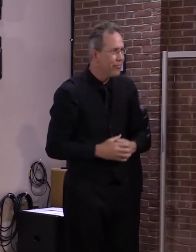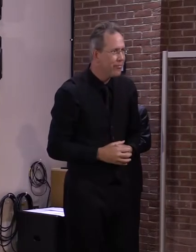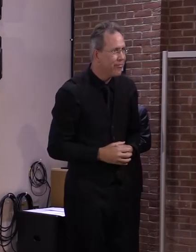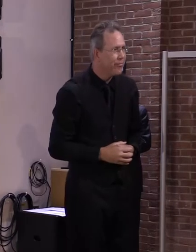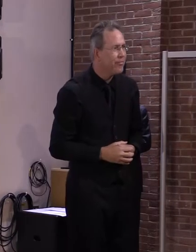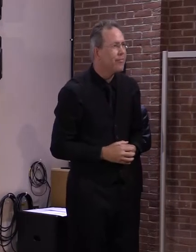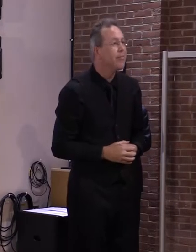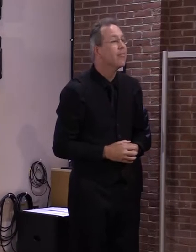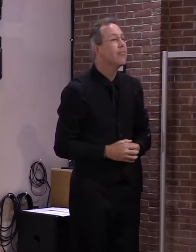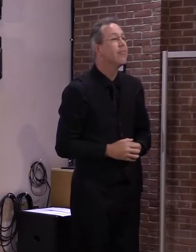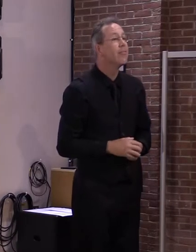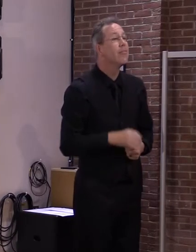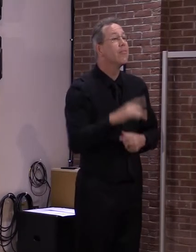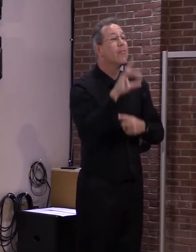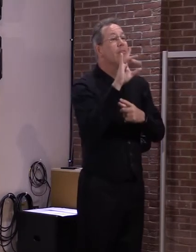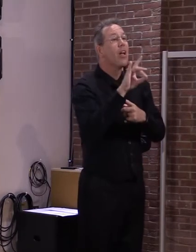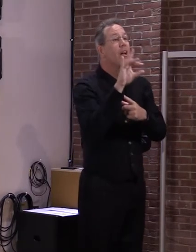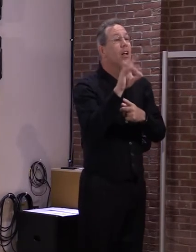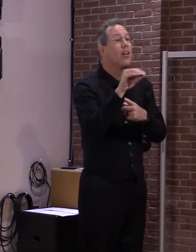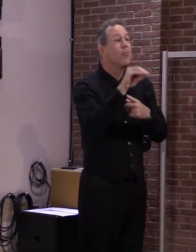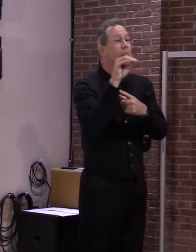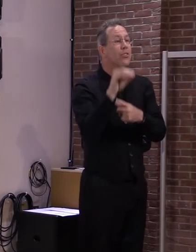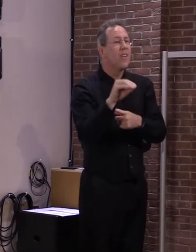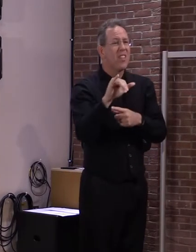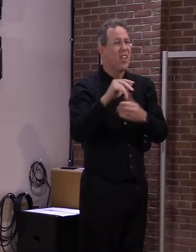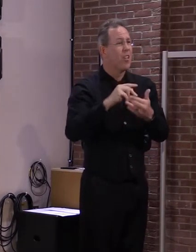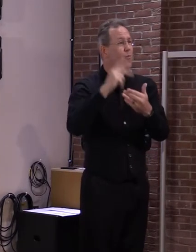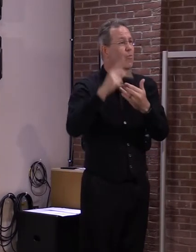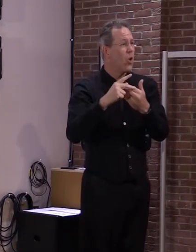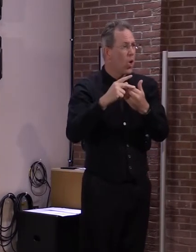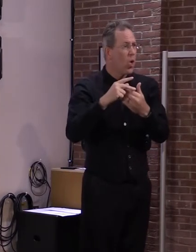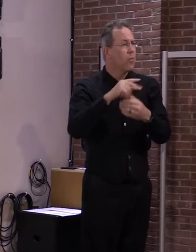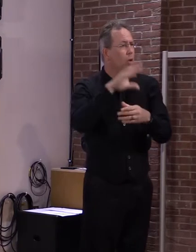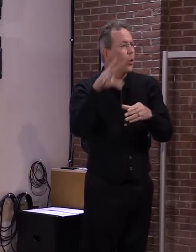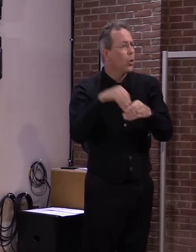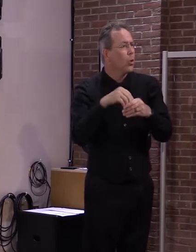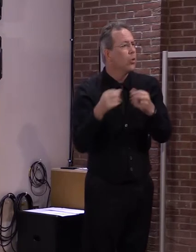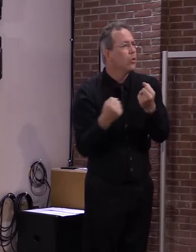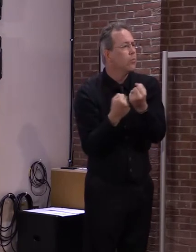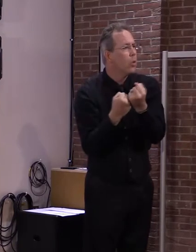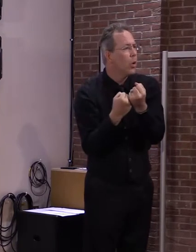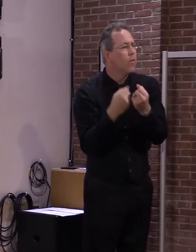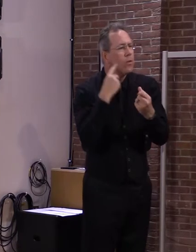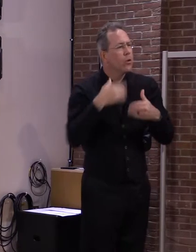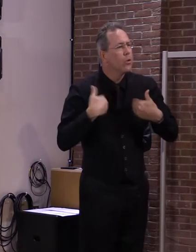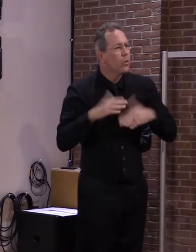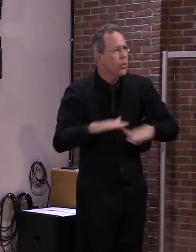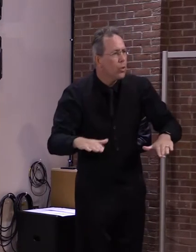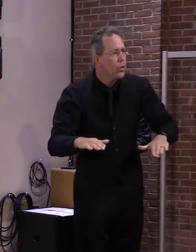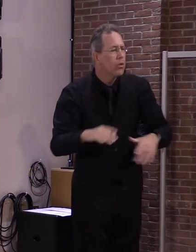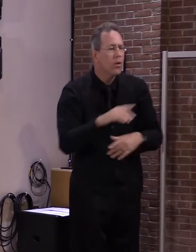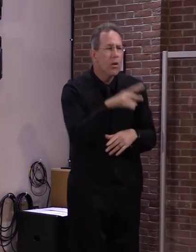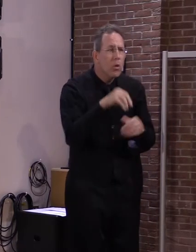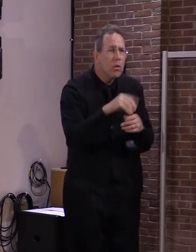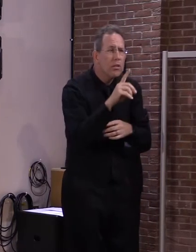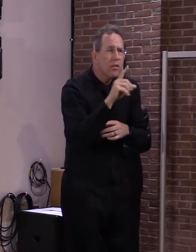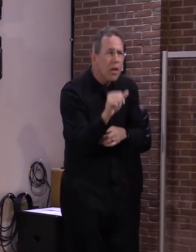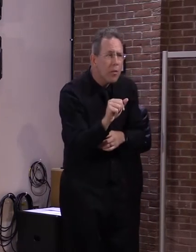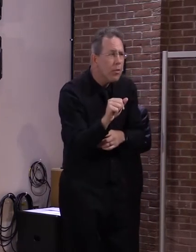88% of the programs selected for funding have or are adding support so that youth with disabilities or special needs are able to fully participate in the